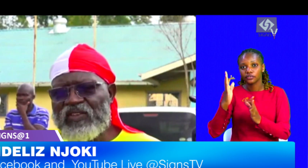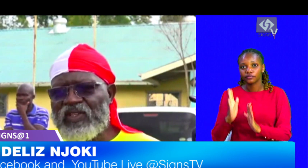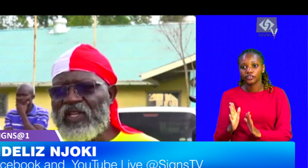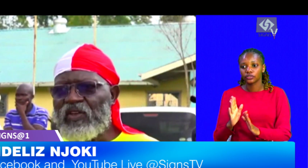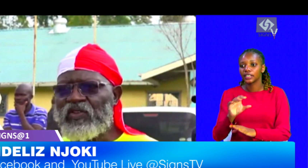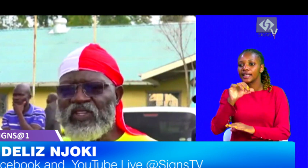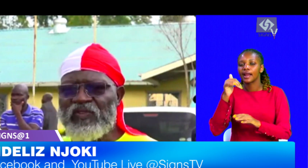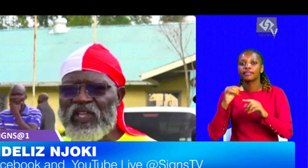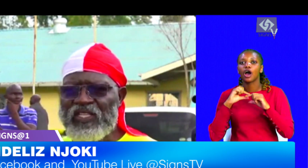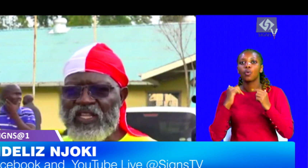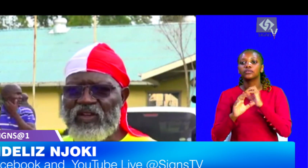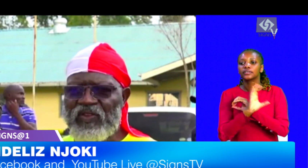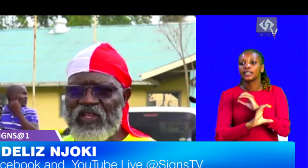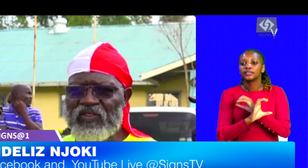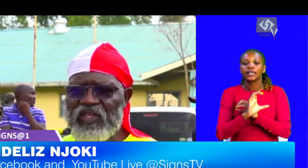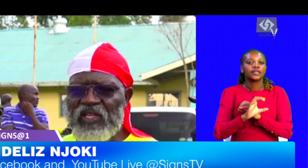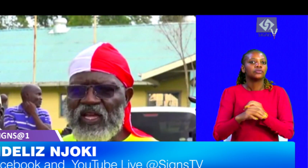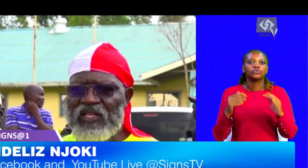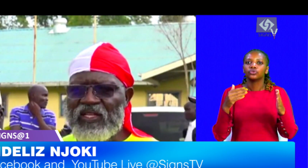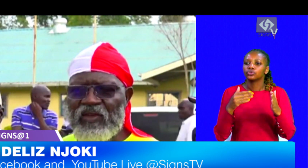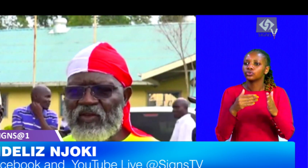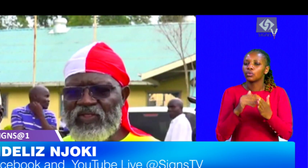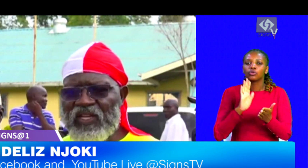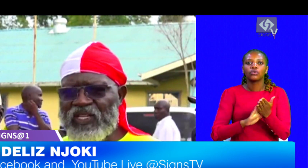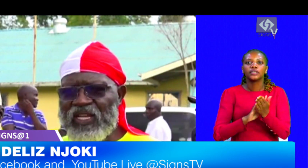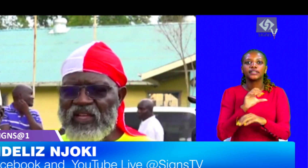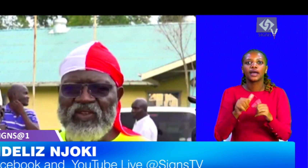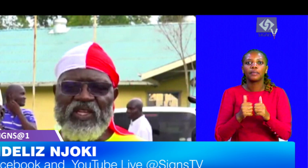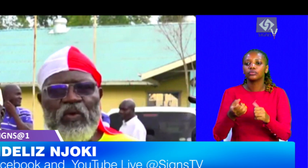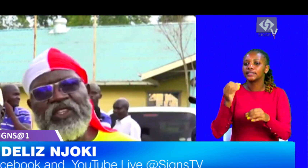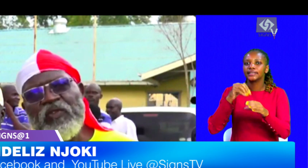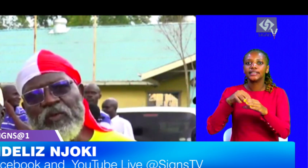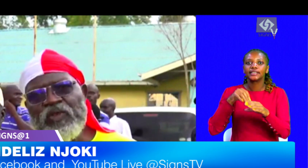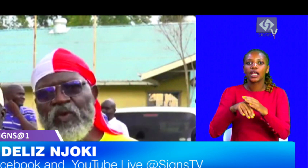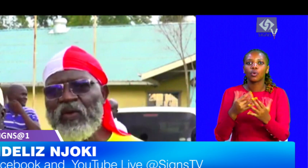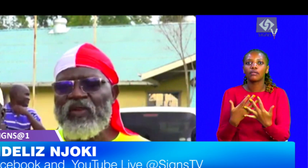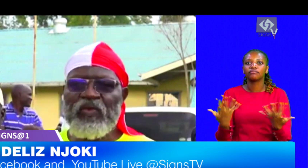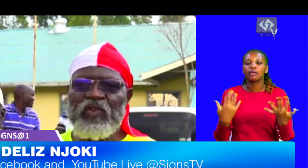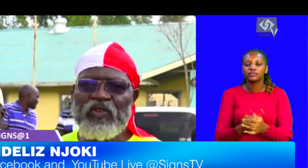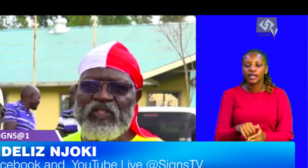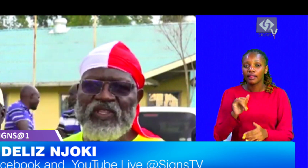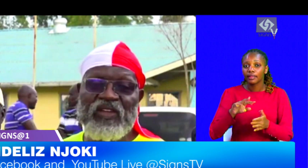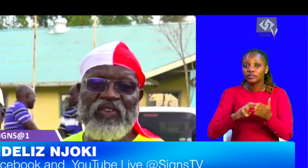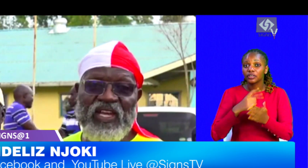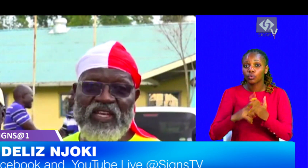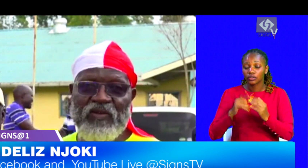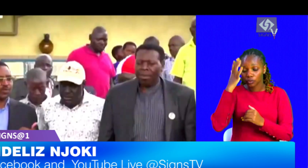country not to interfere in the internal affairs and of that particular country, which informs you why we have revolutions in West Africa right now.